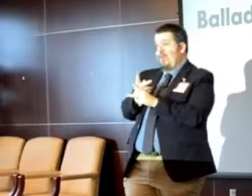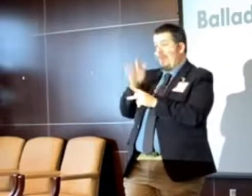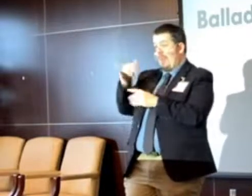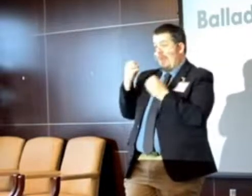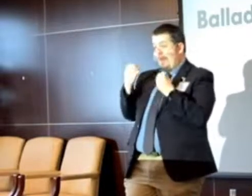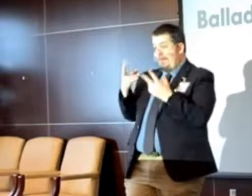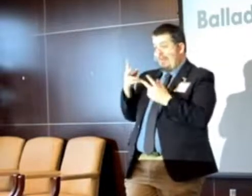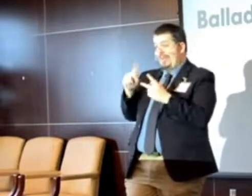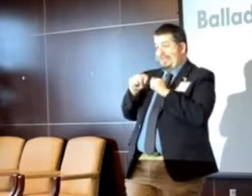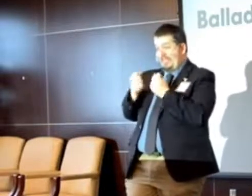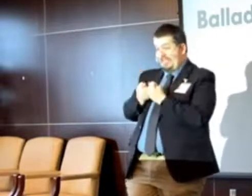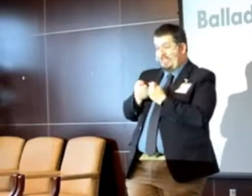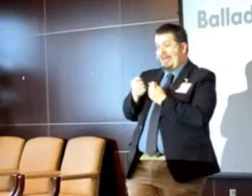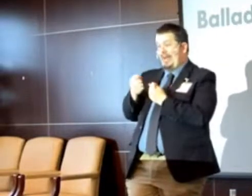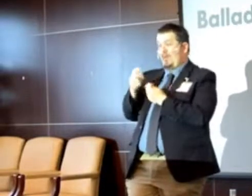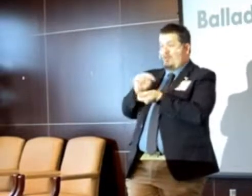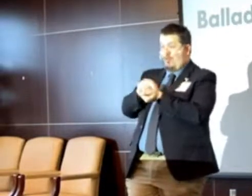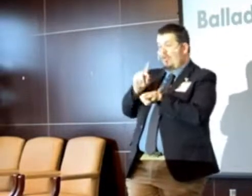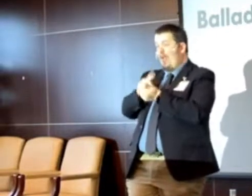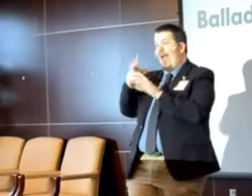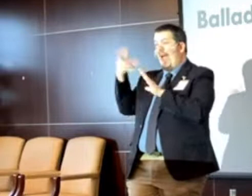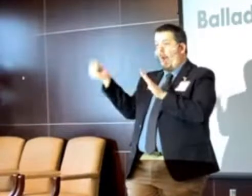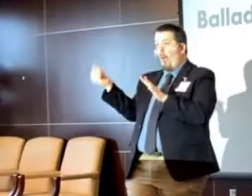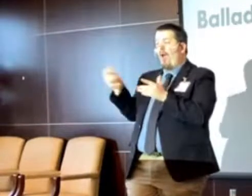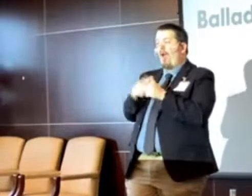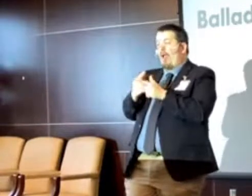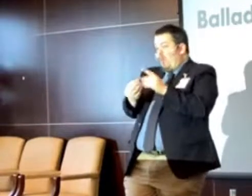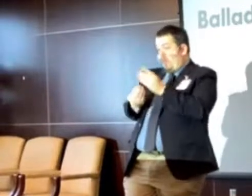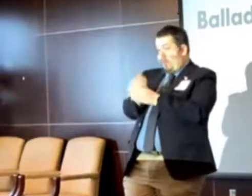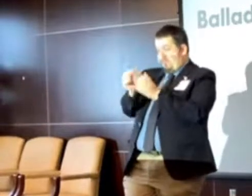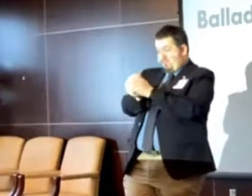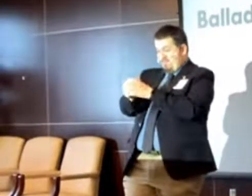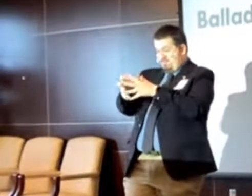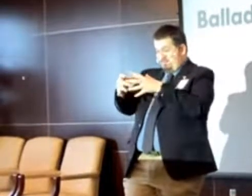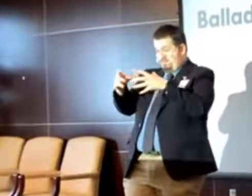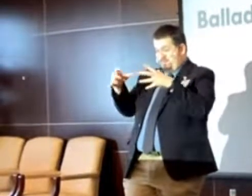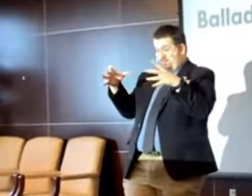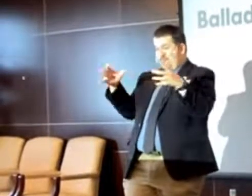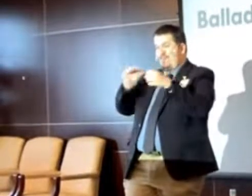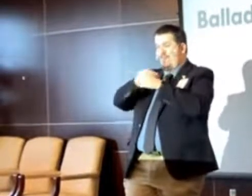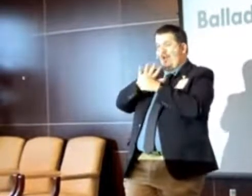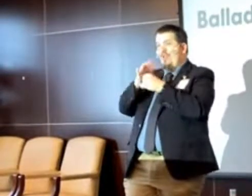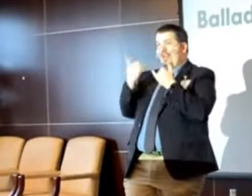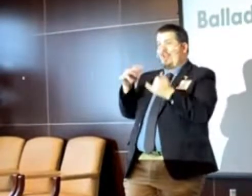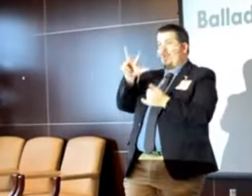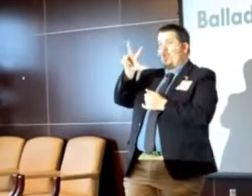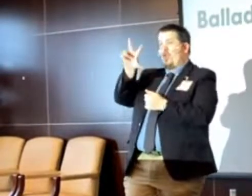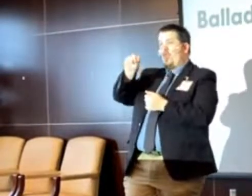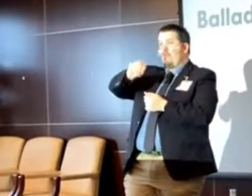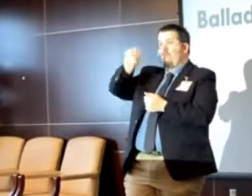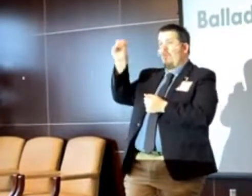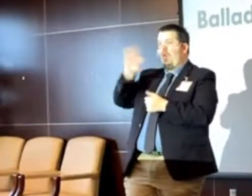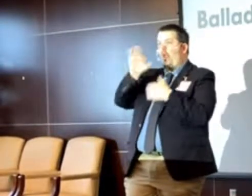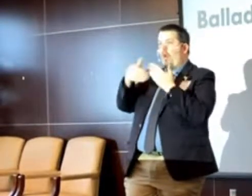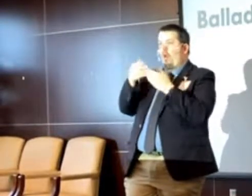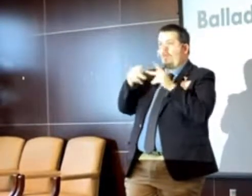team members out and the growth of inpatient cases with COVID that are now 30% of our total